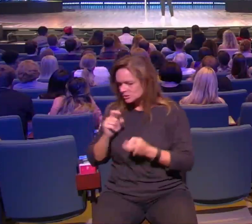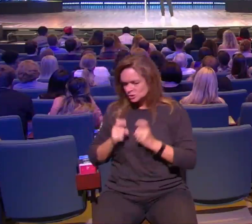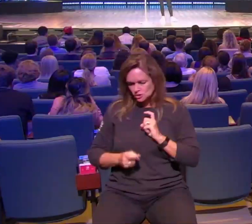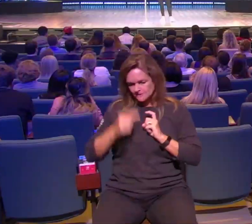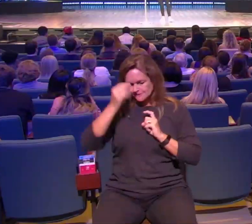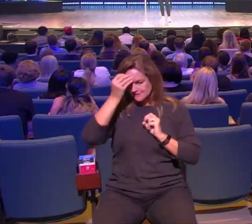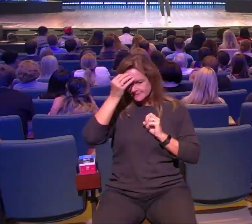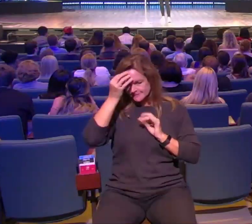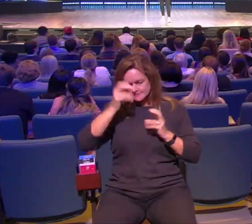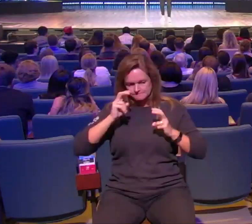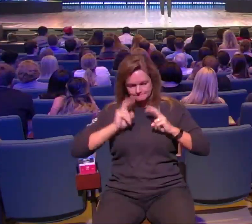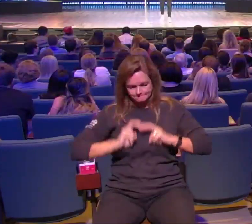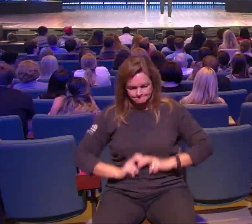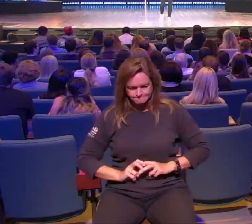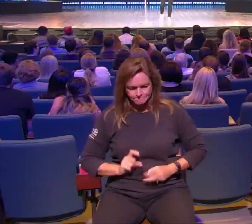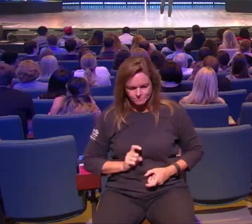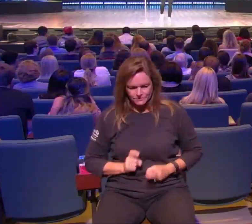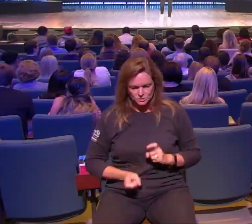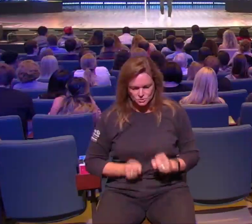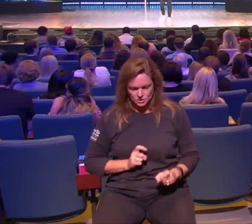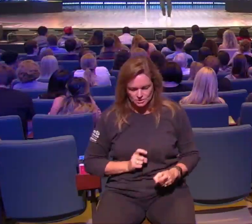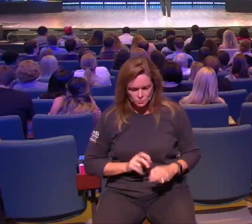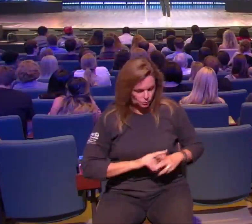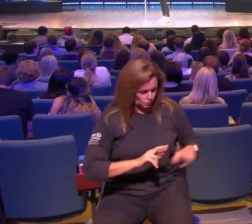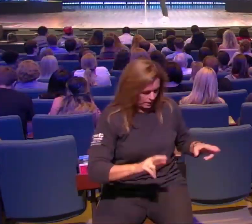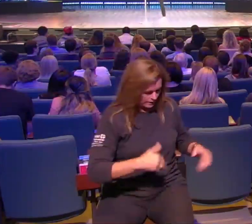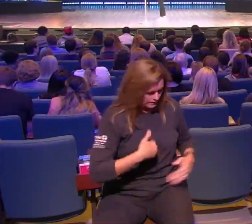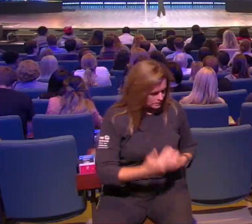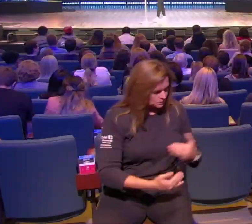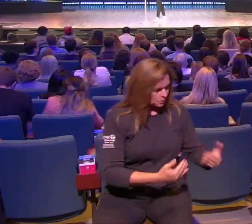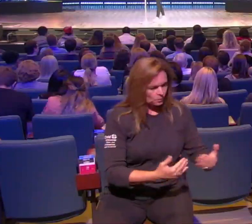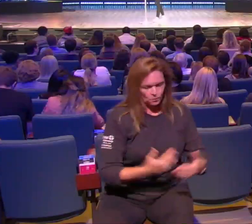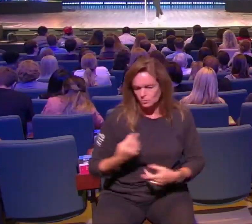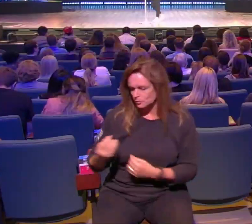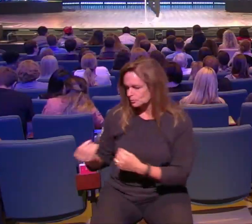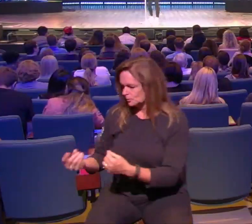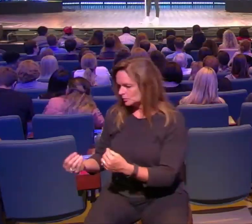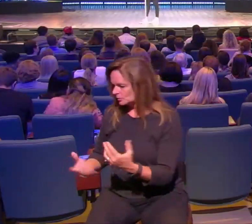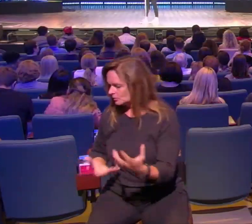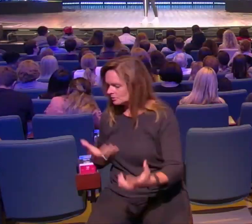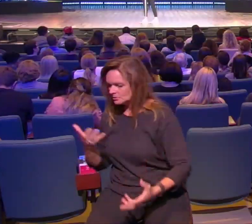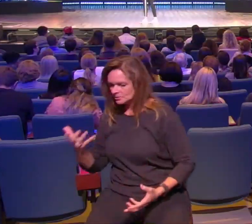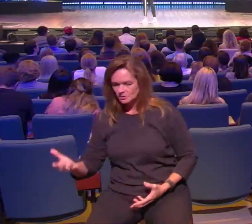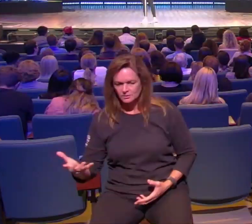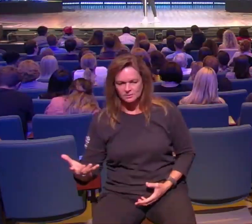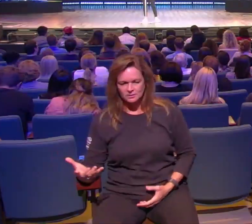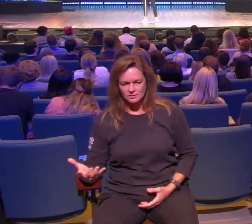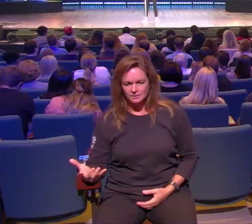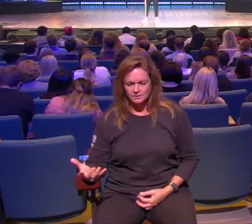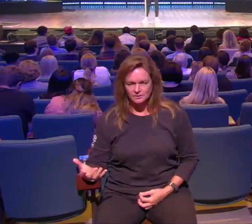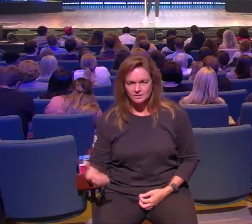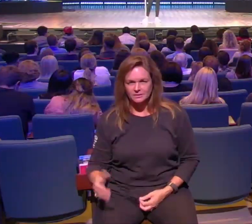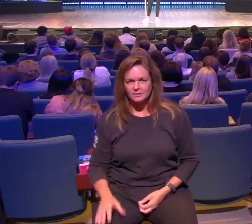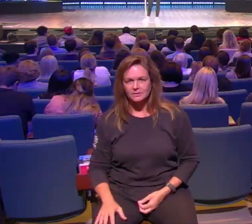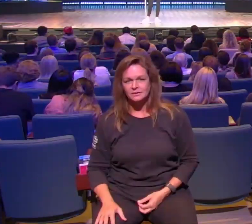can be expectant and ready and make room for the work that God wants to do. See,